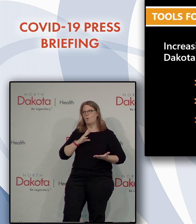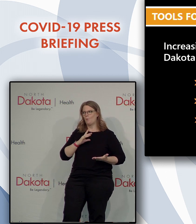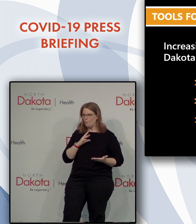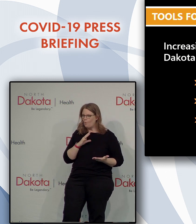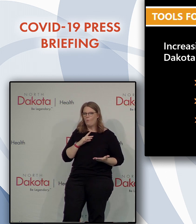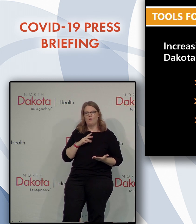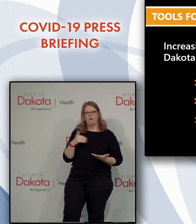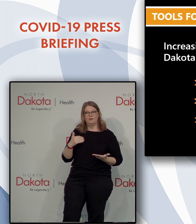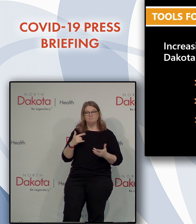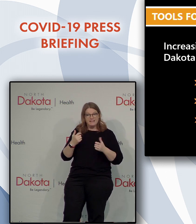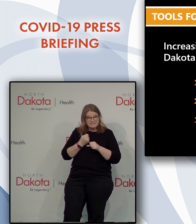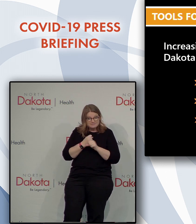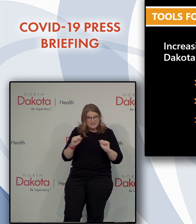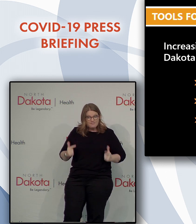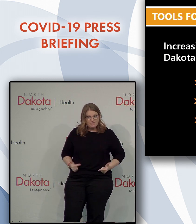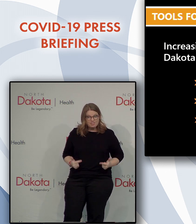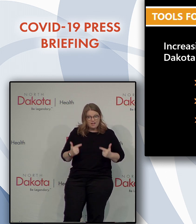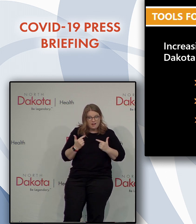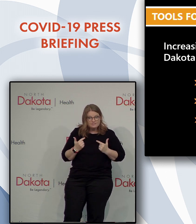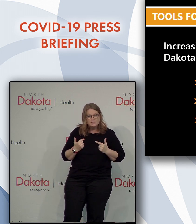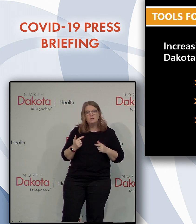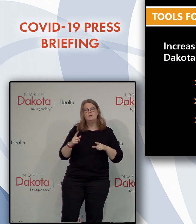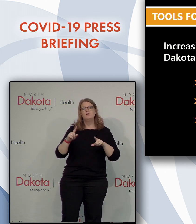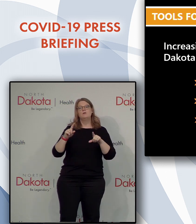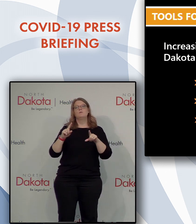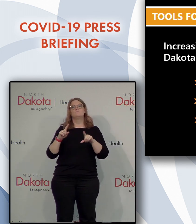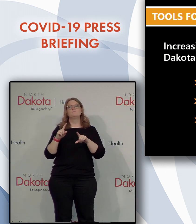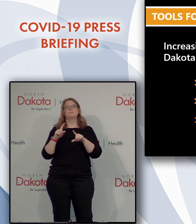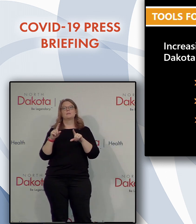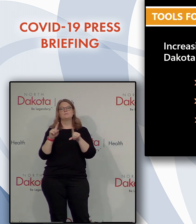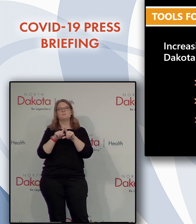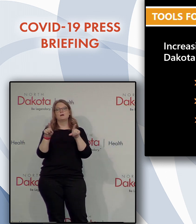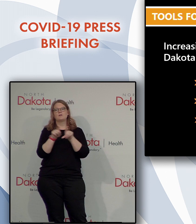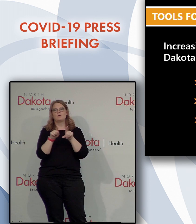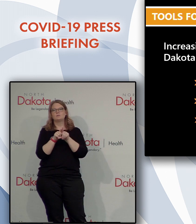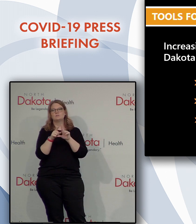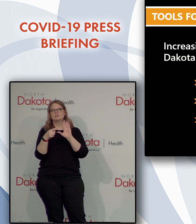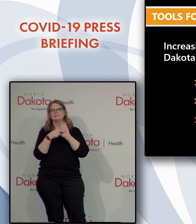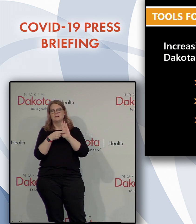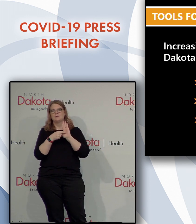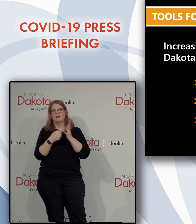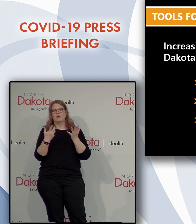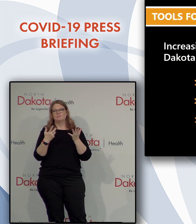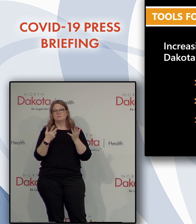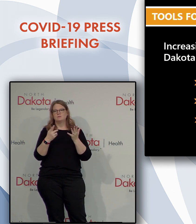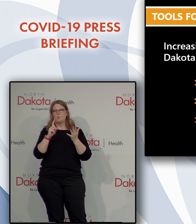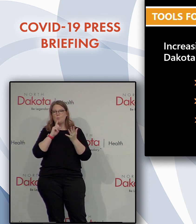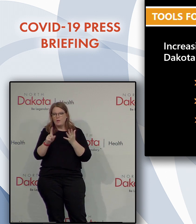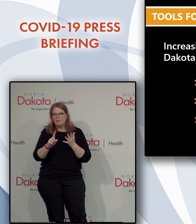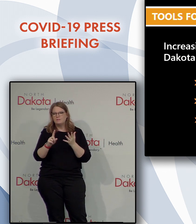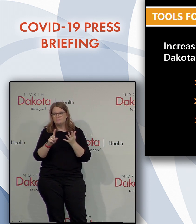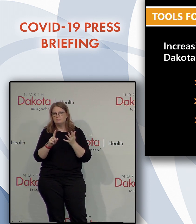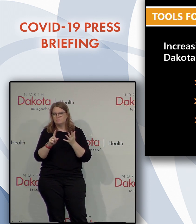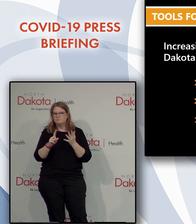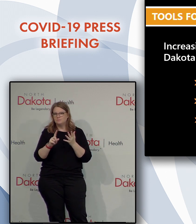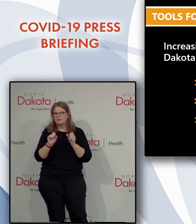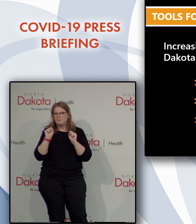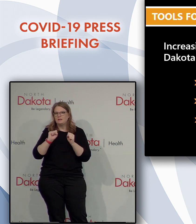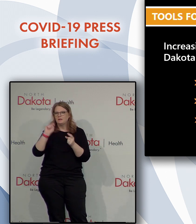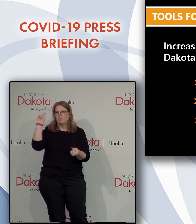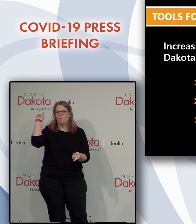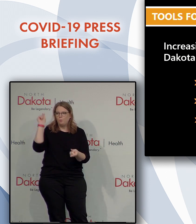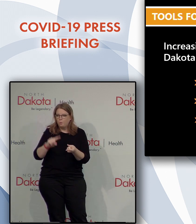not only life-saving, but they have are demonstrating to have the potential to significantly reduce the need